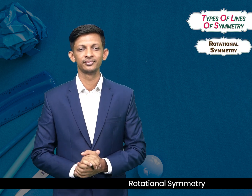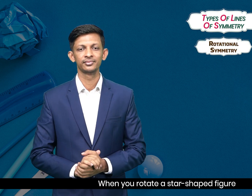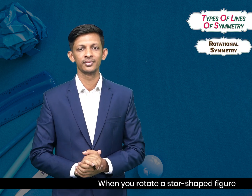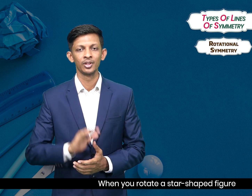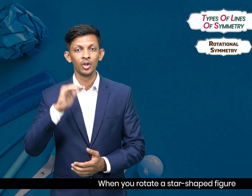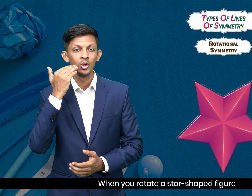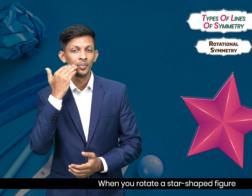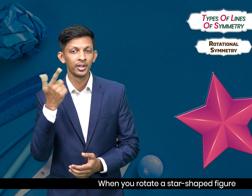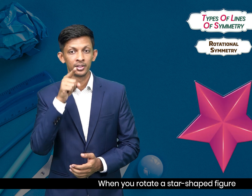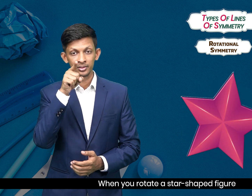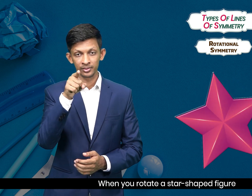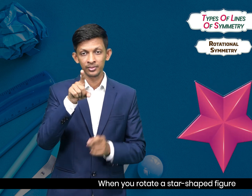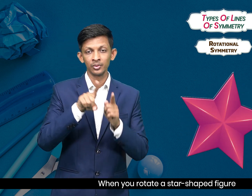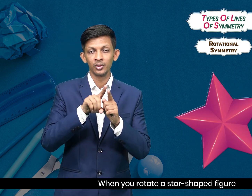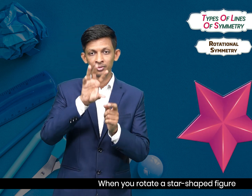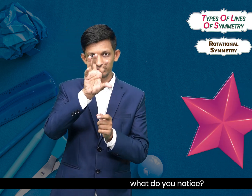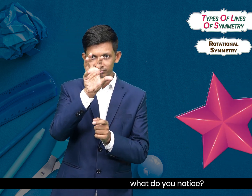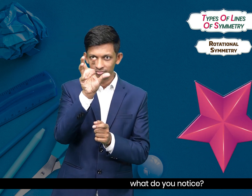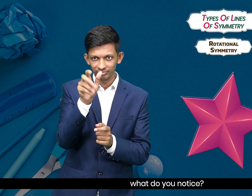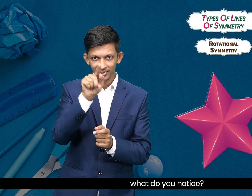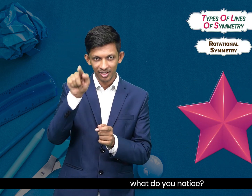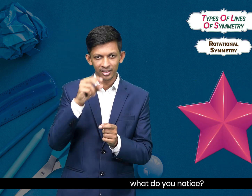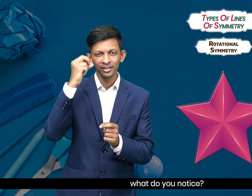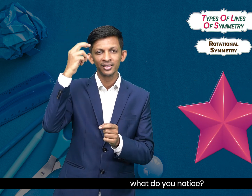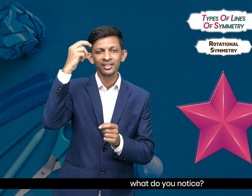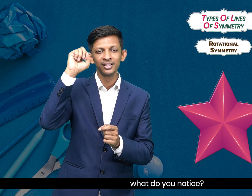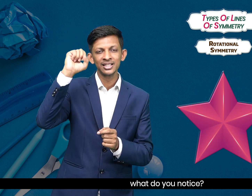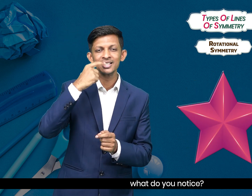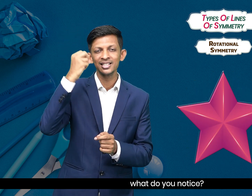When you rotate a star-shaped figure, what do you notice?